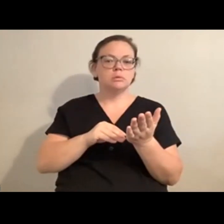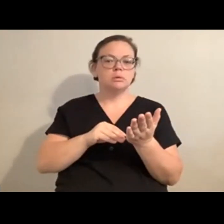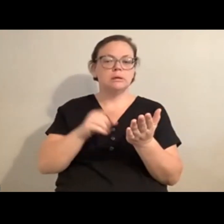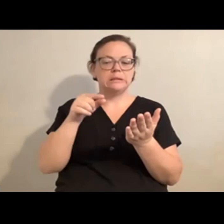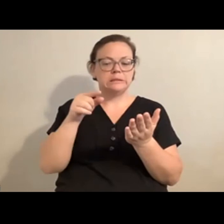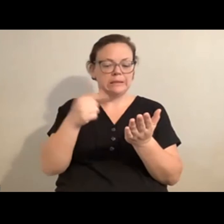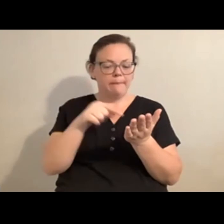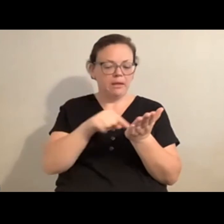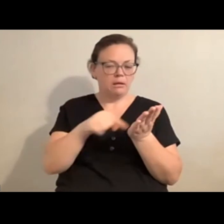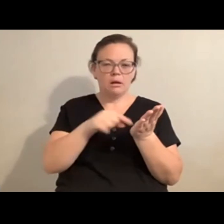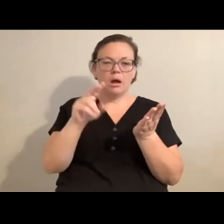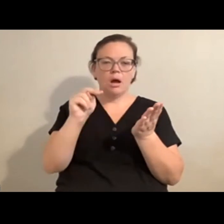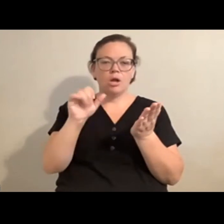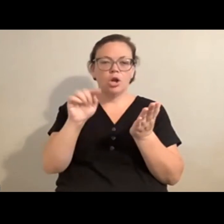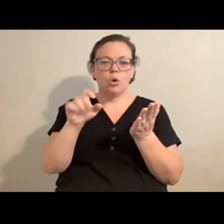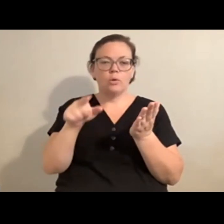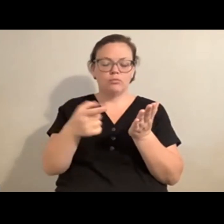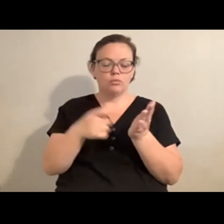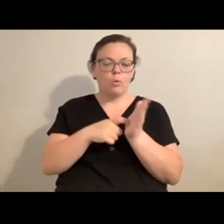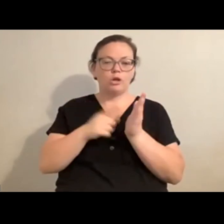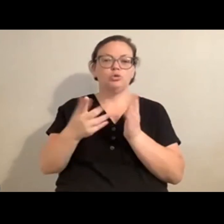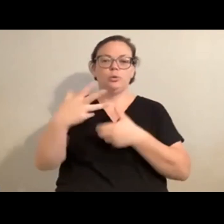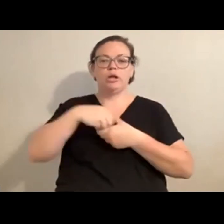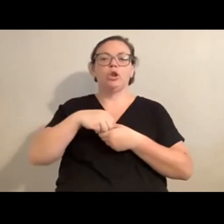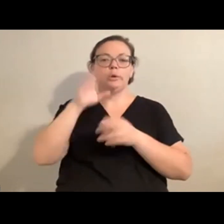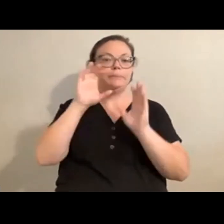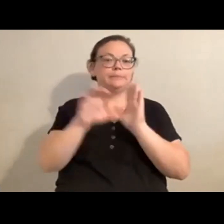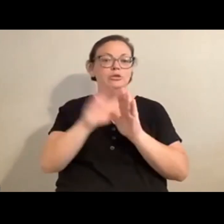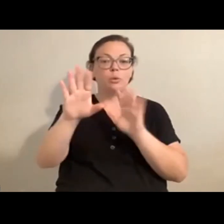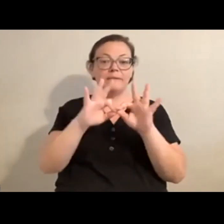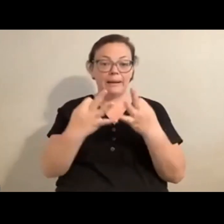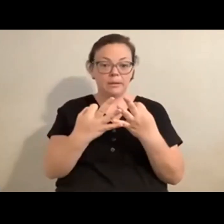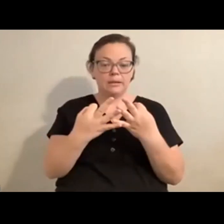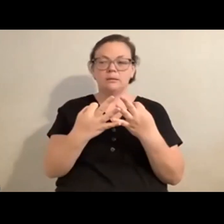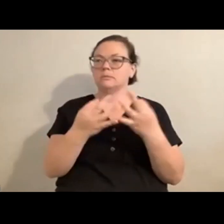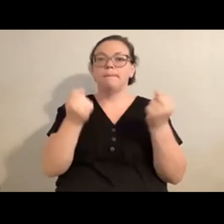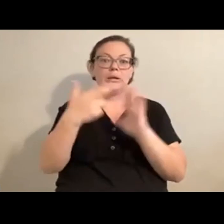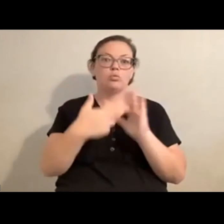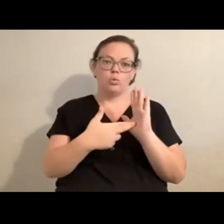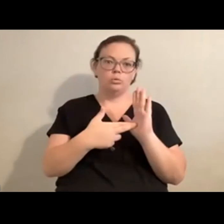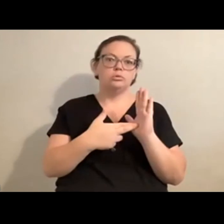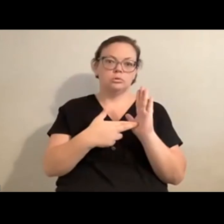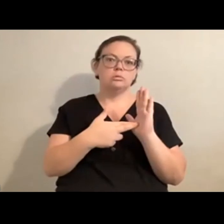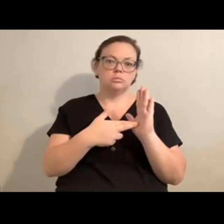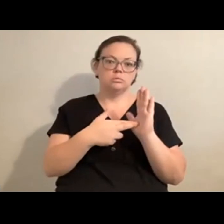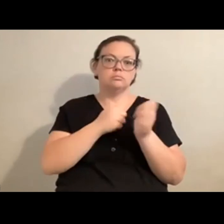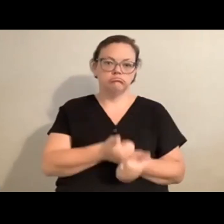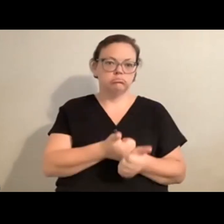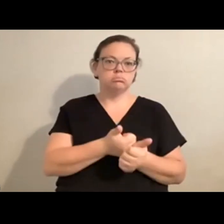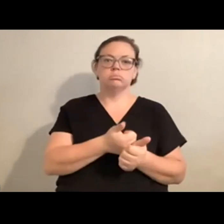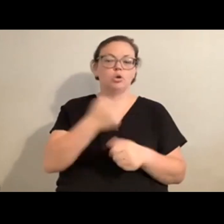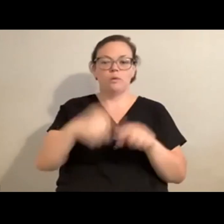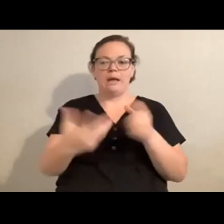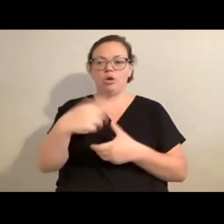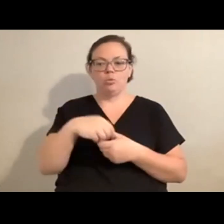to include photographs of your family. And there's all these rules that you cannot include, which